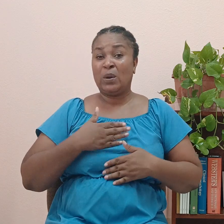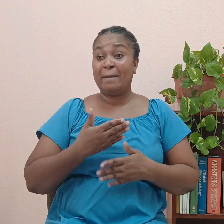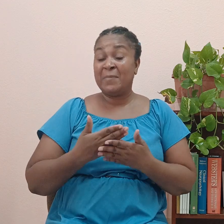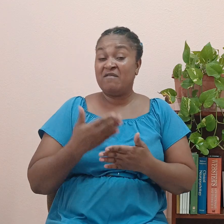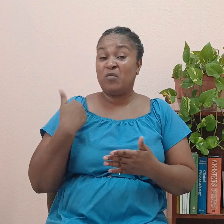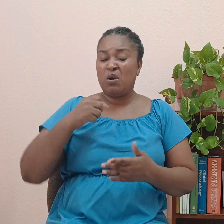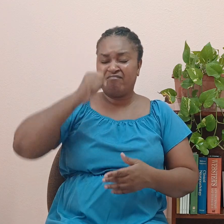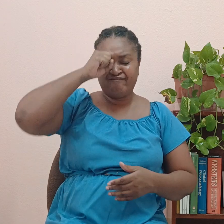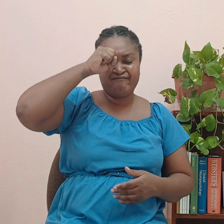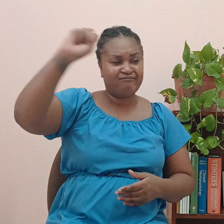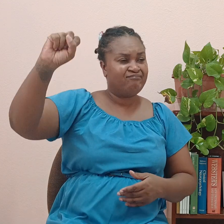2.